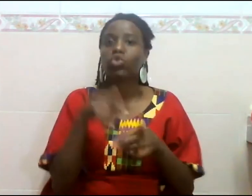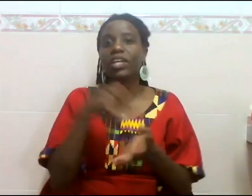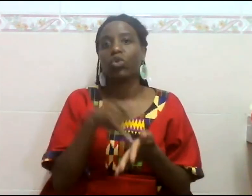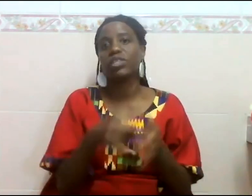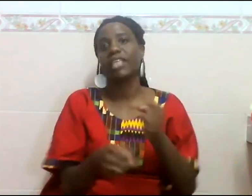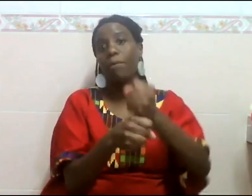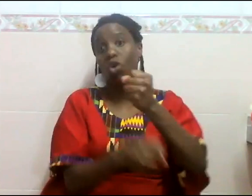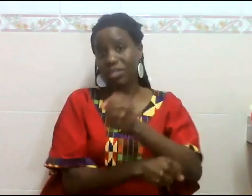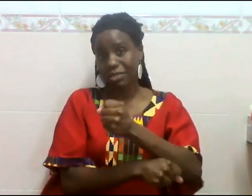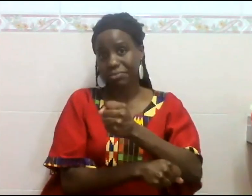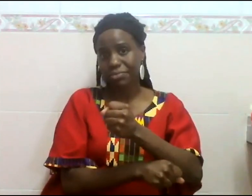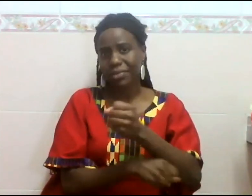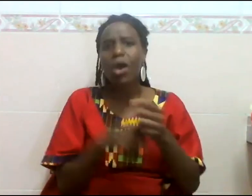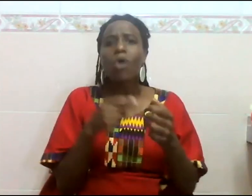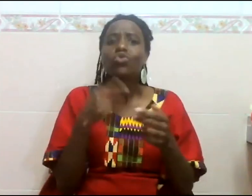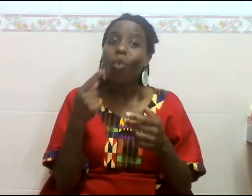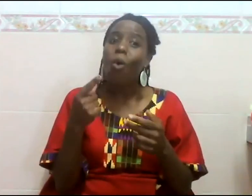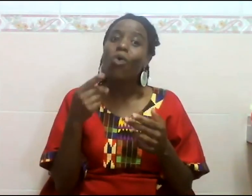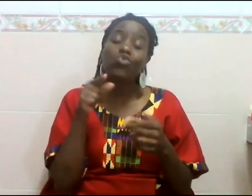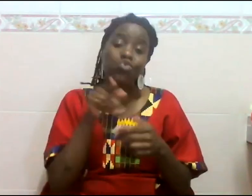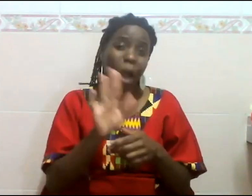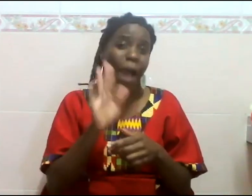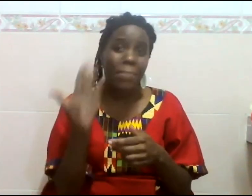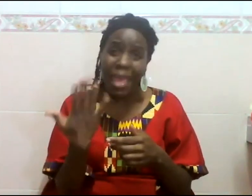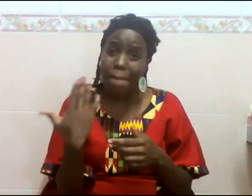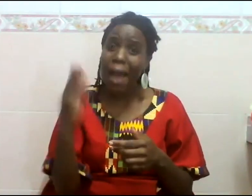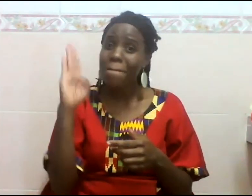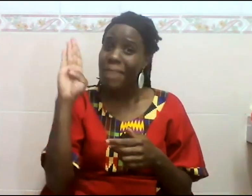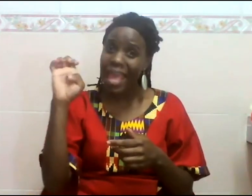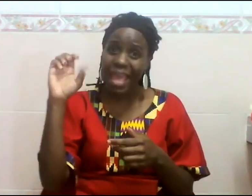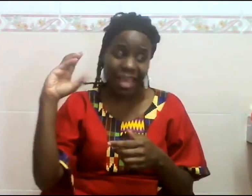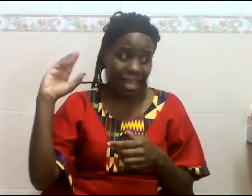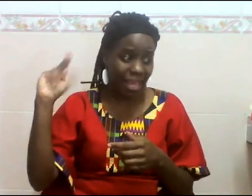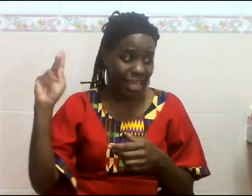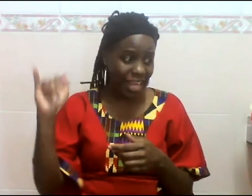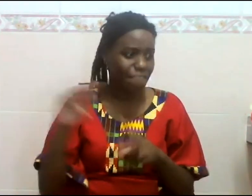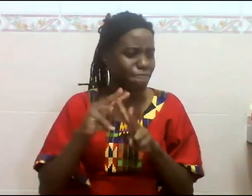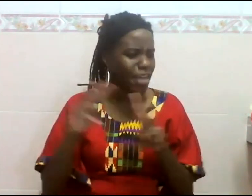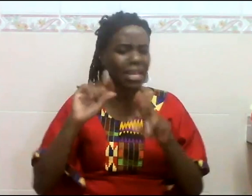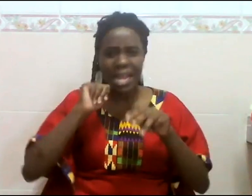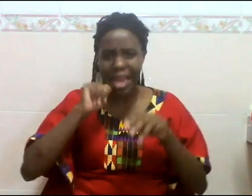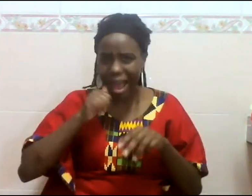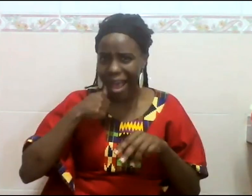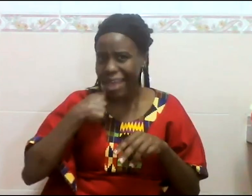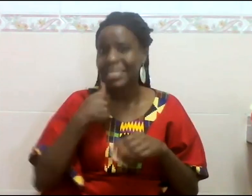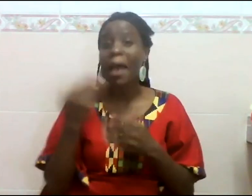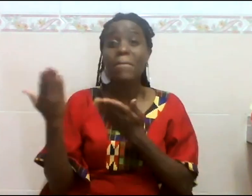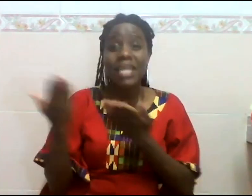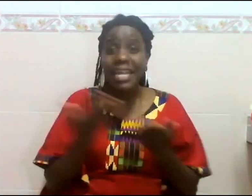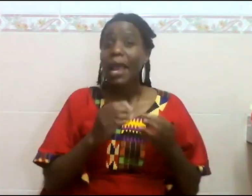So Becky, your paper brings out issues beyond evolution, an evolutionary